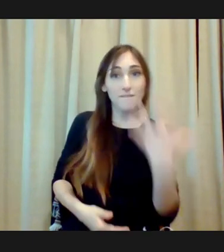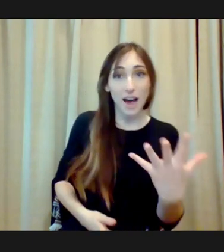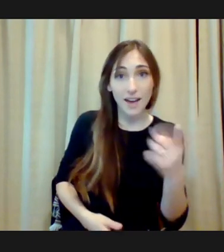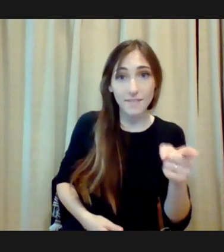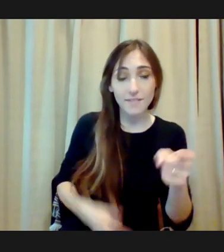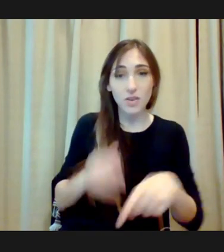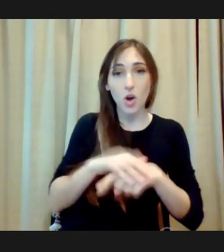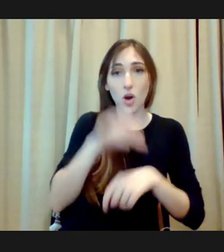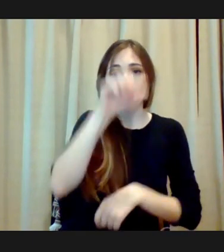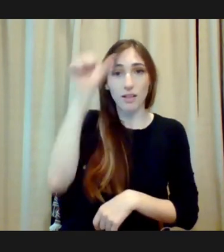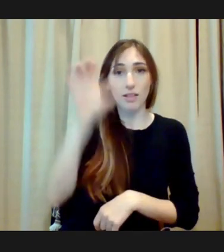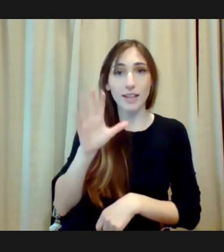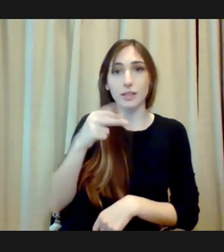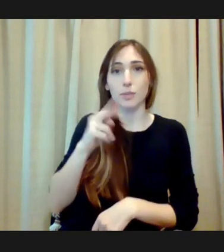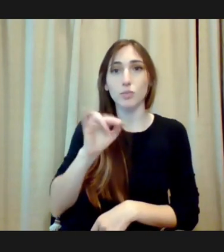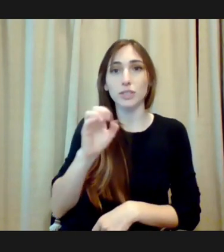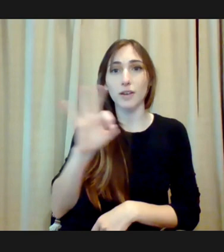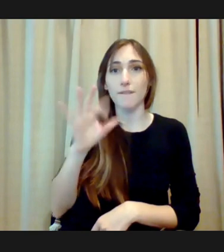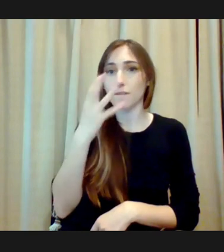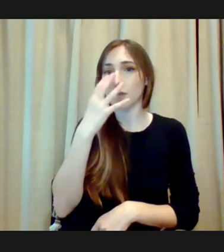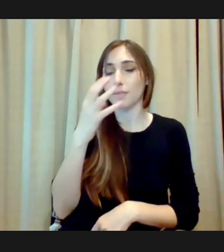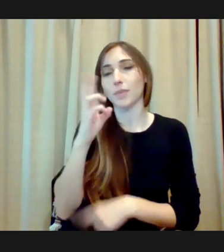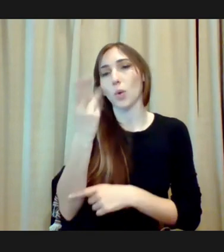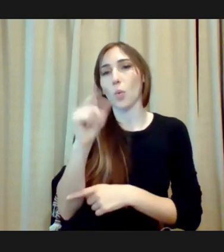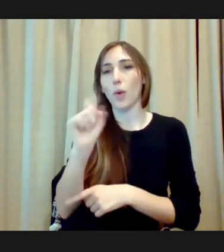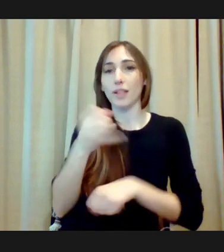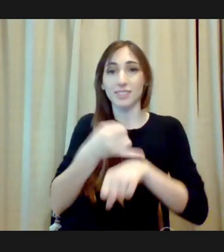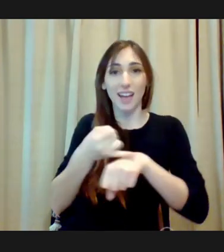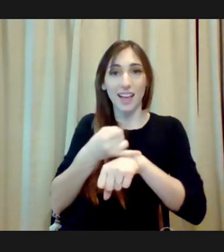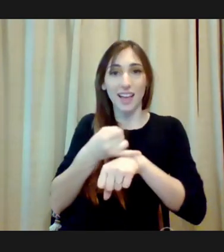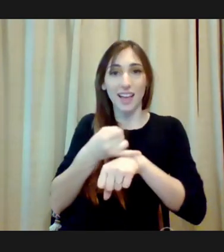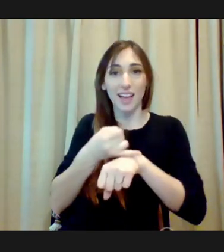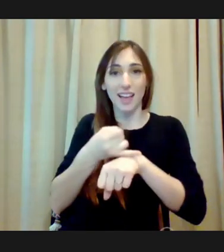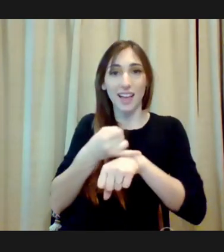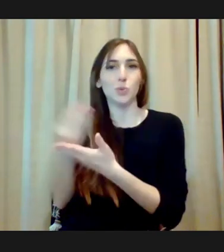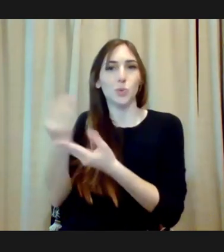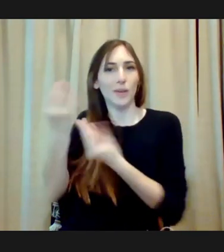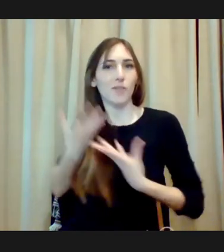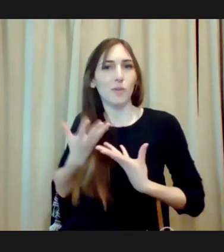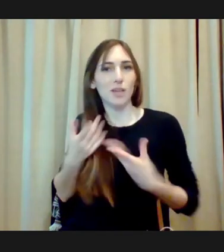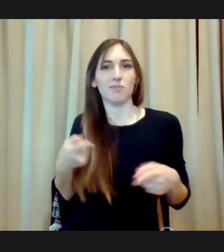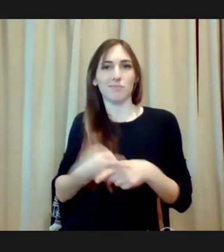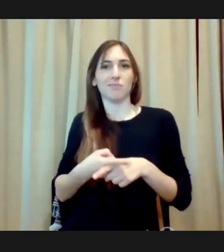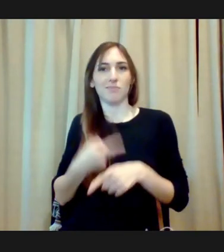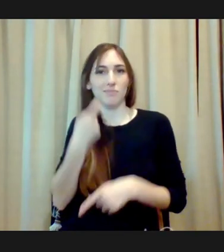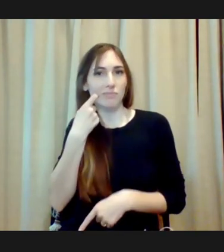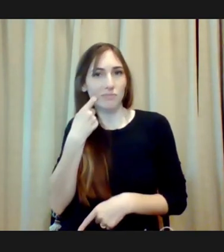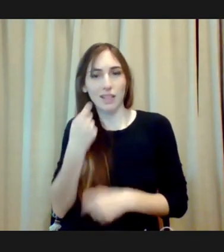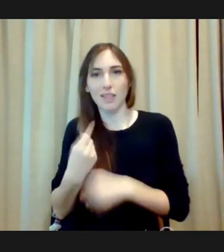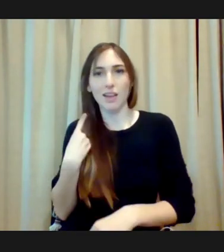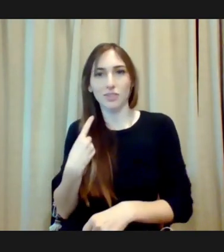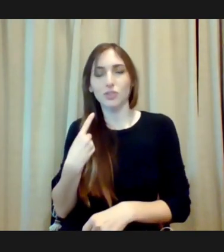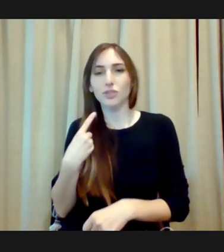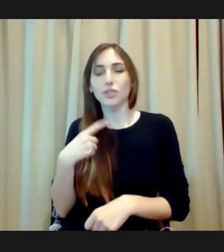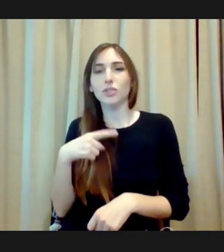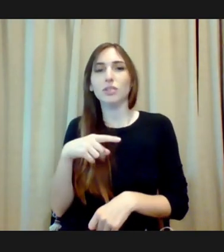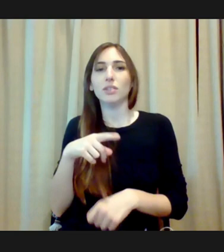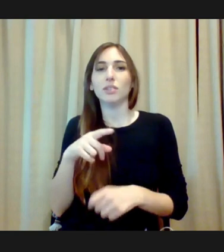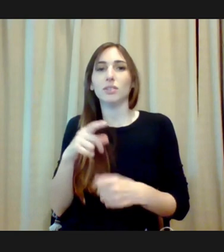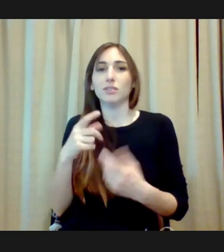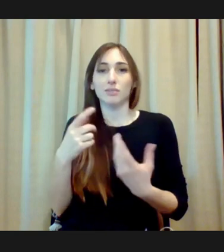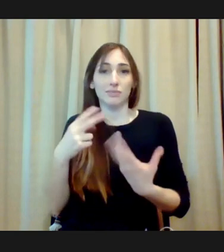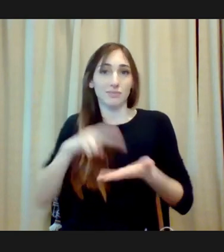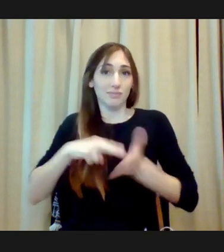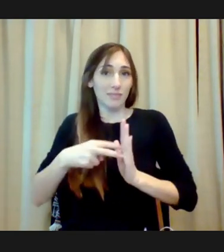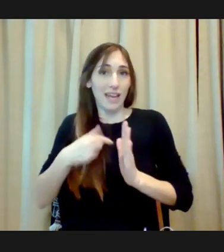based on this new information. That certainly was the information that was released last year. I also can't state that I have confidence in the